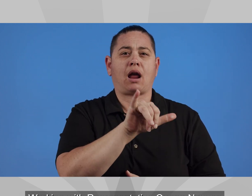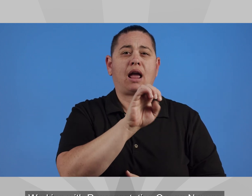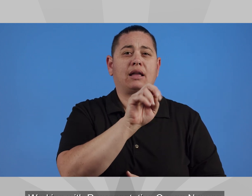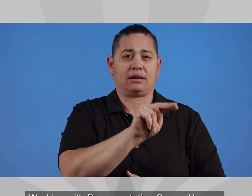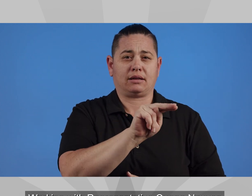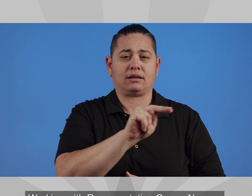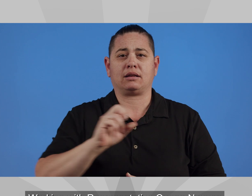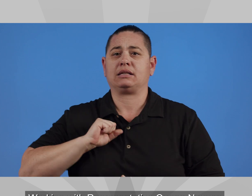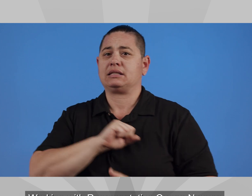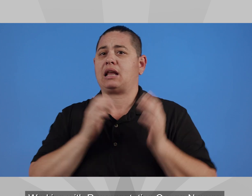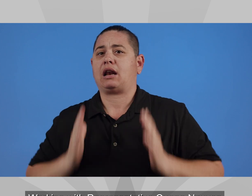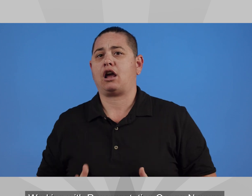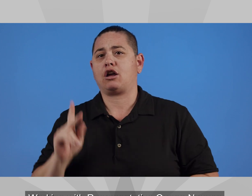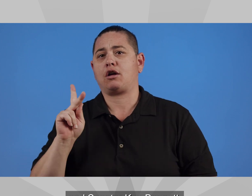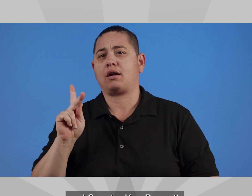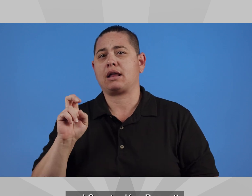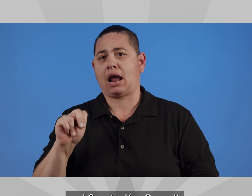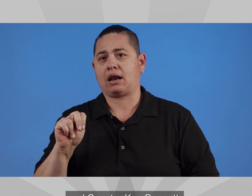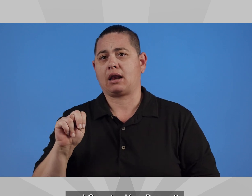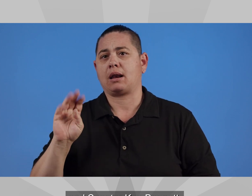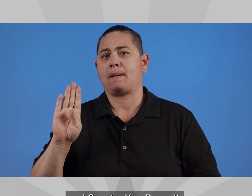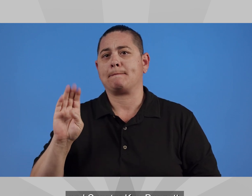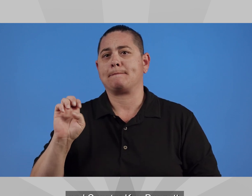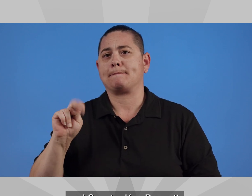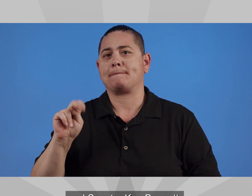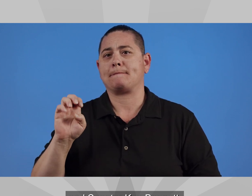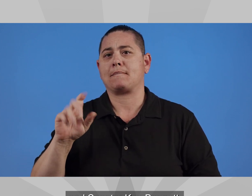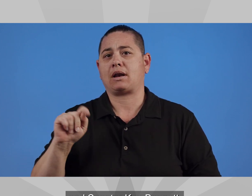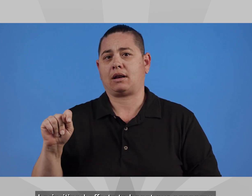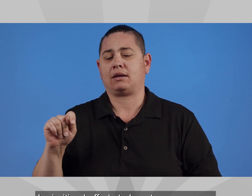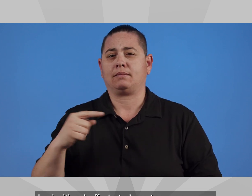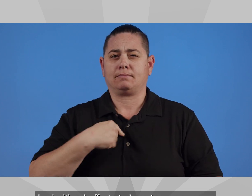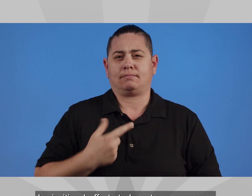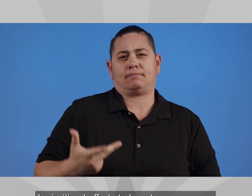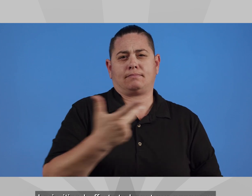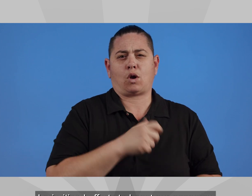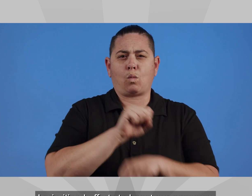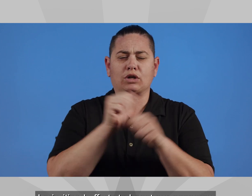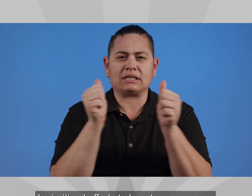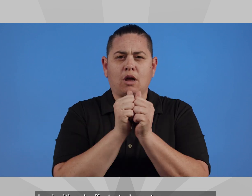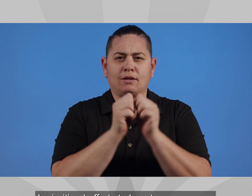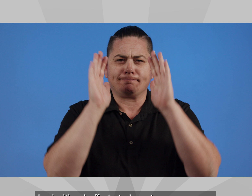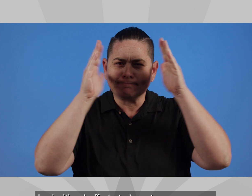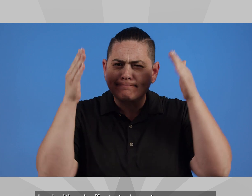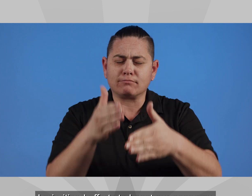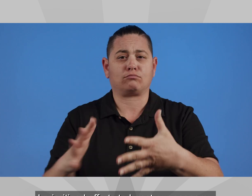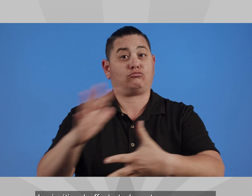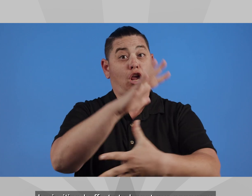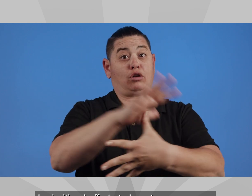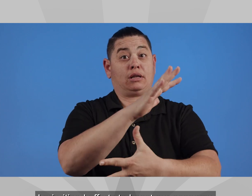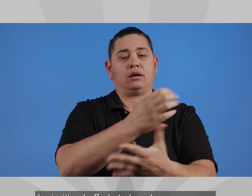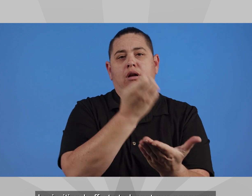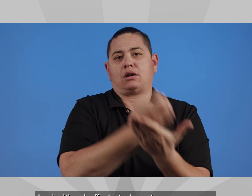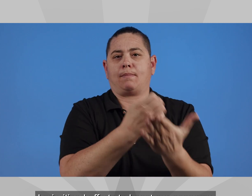Working with Representative Quang Nguyen and Senator Ken Bennett, I prioritized efforts to boost